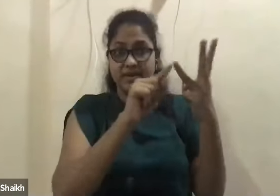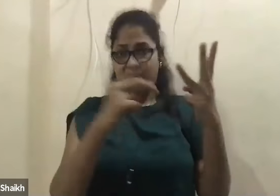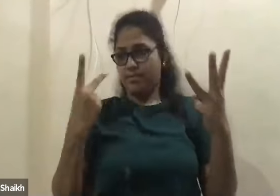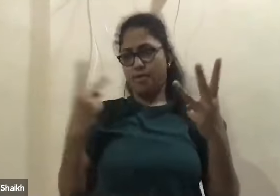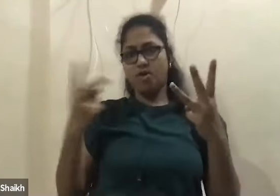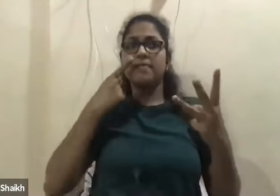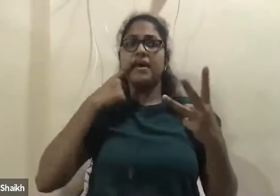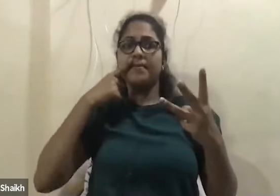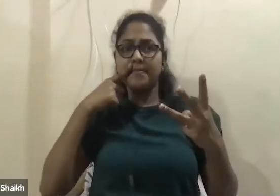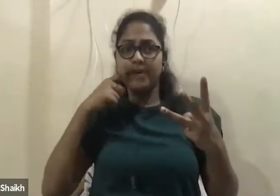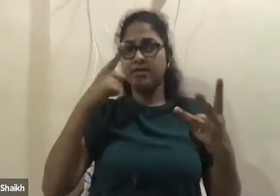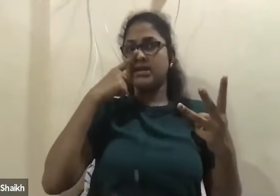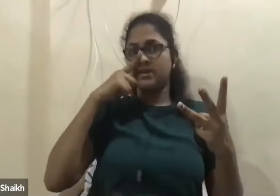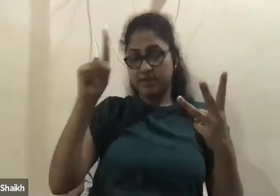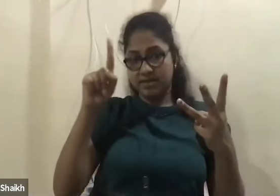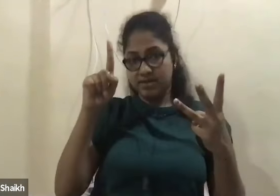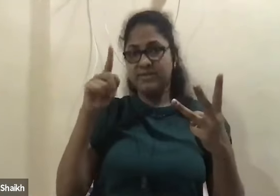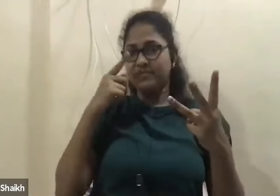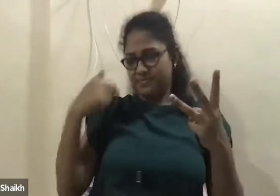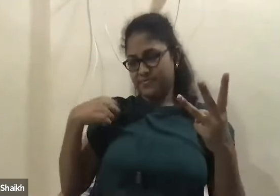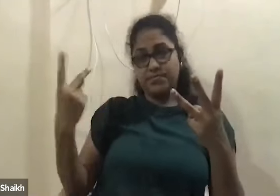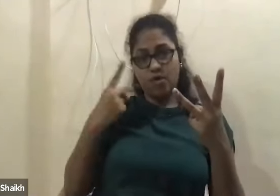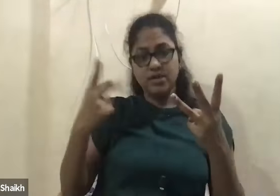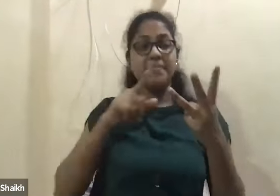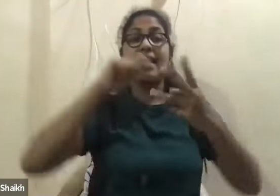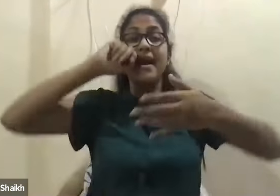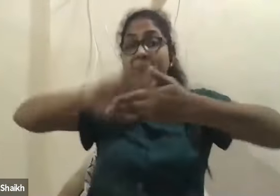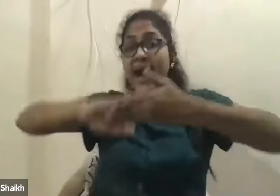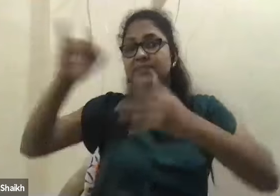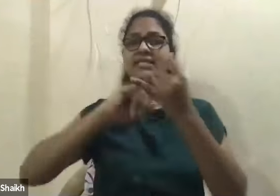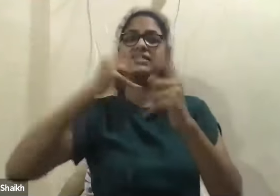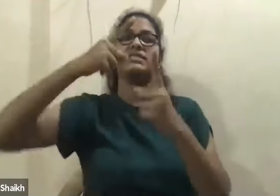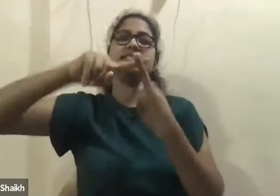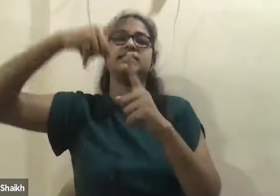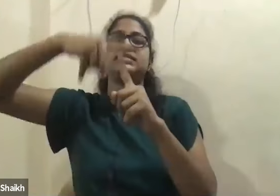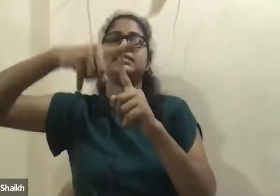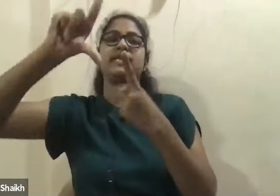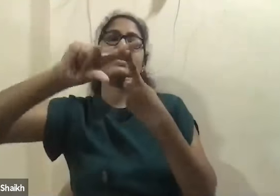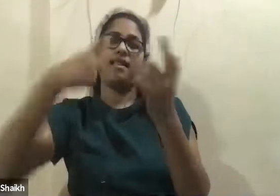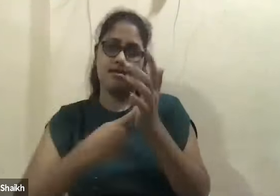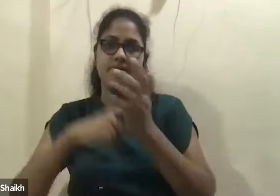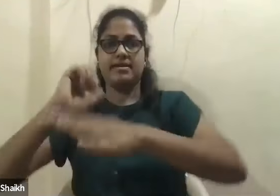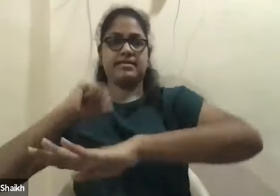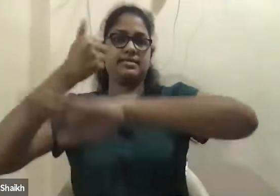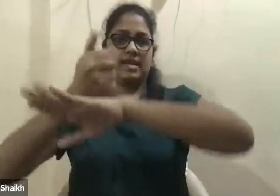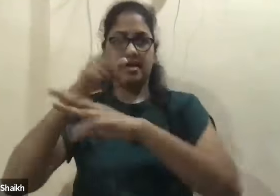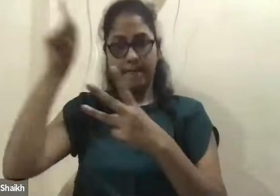is the settler. And we have one more person. We just decided to appoint one more person, which is my sister, my